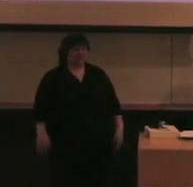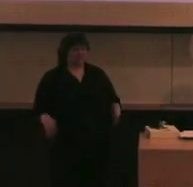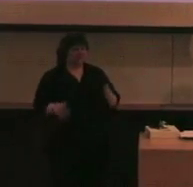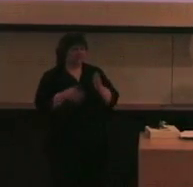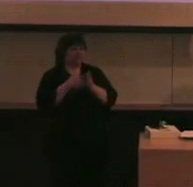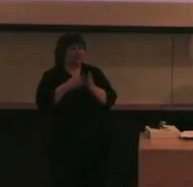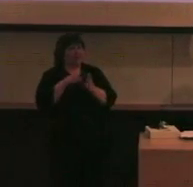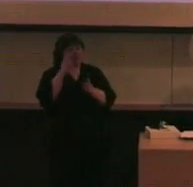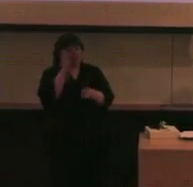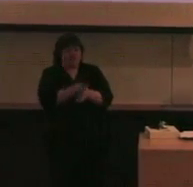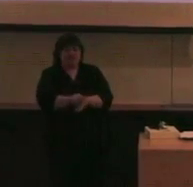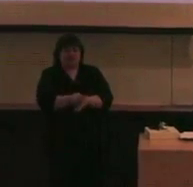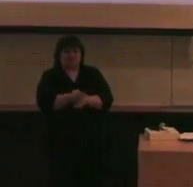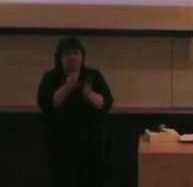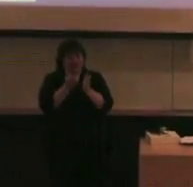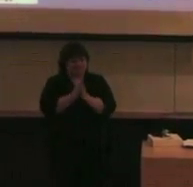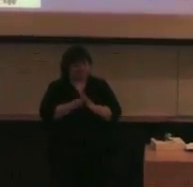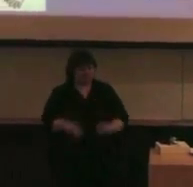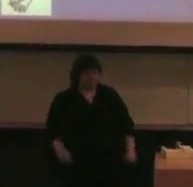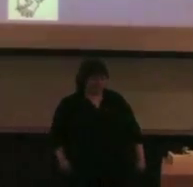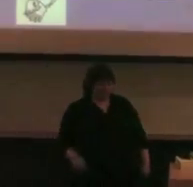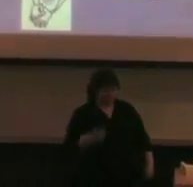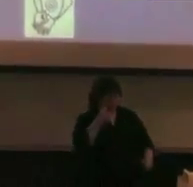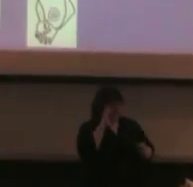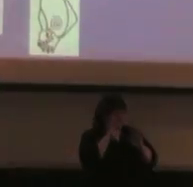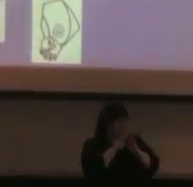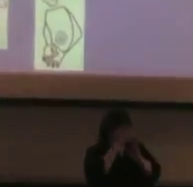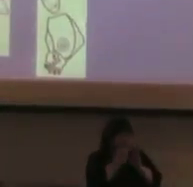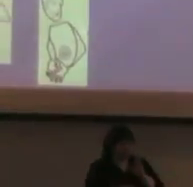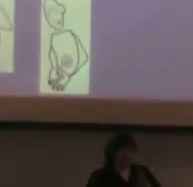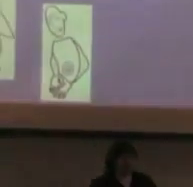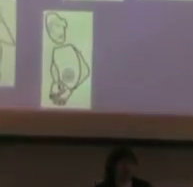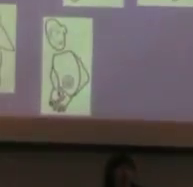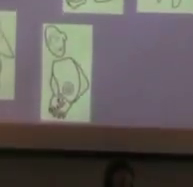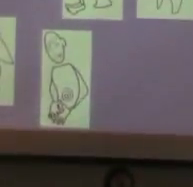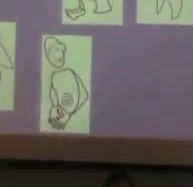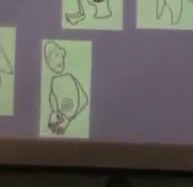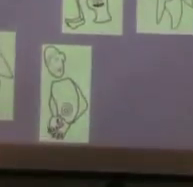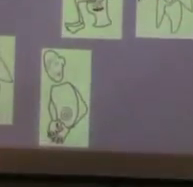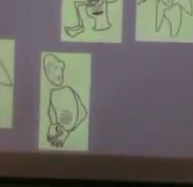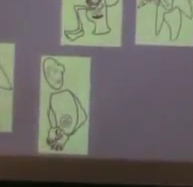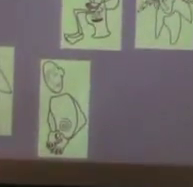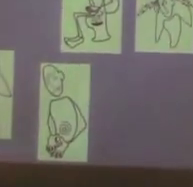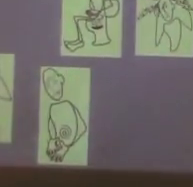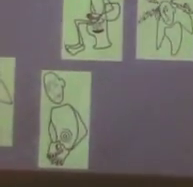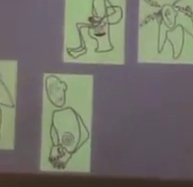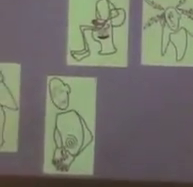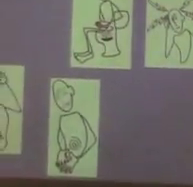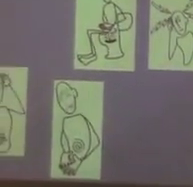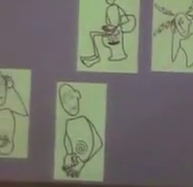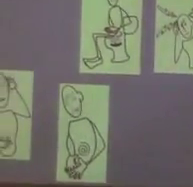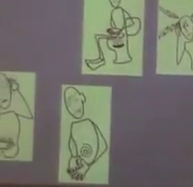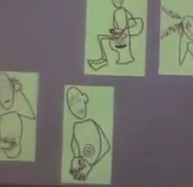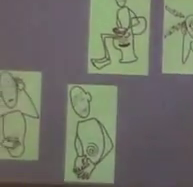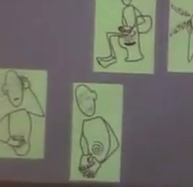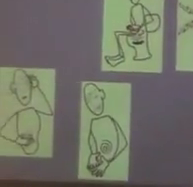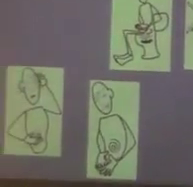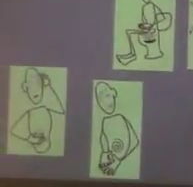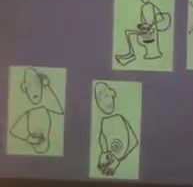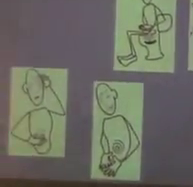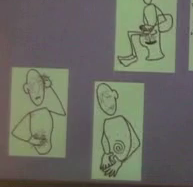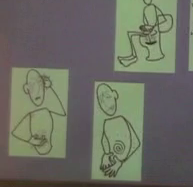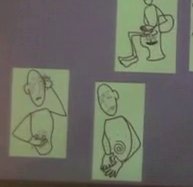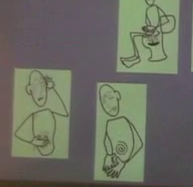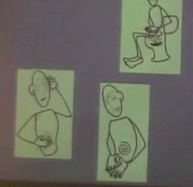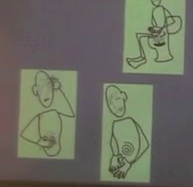it can be difficult, so one of them that's missing is, do you have constipation? So, the next one that you see there